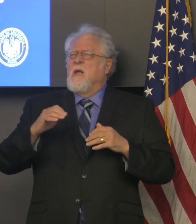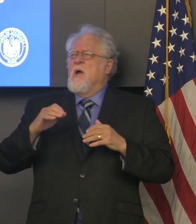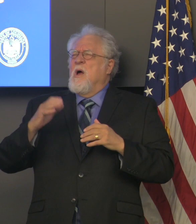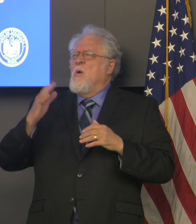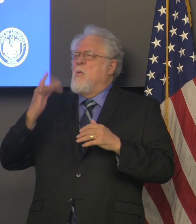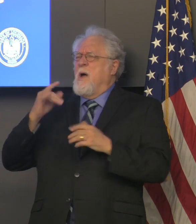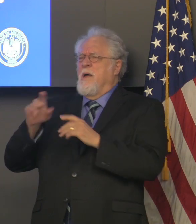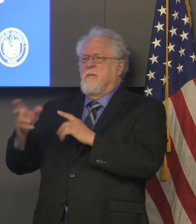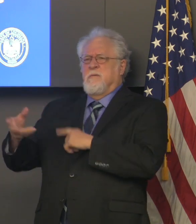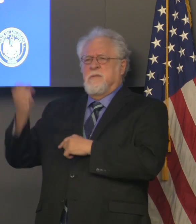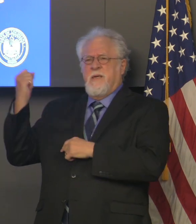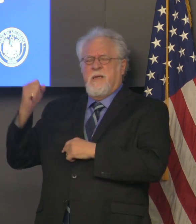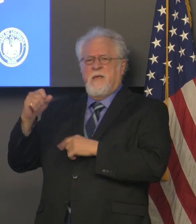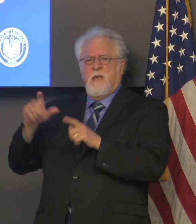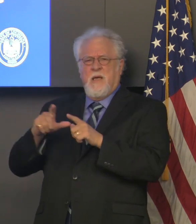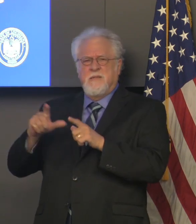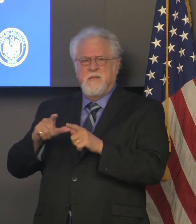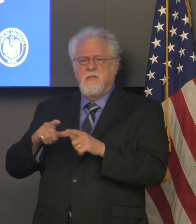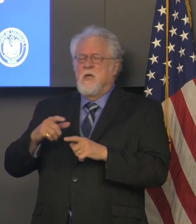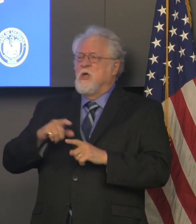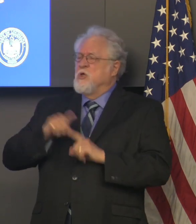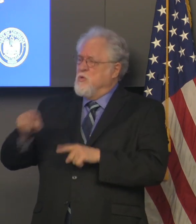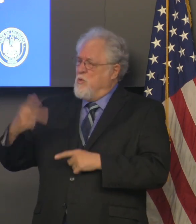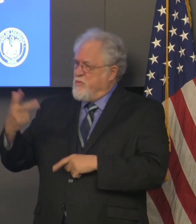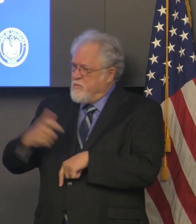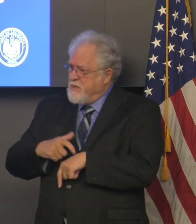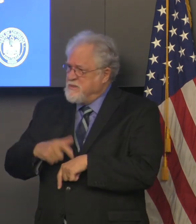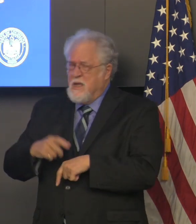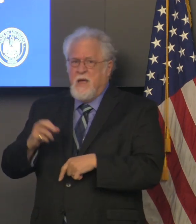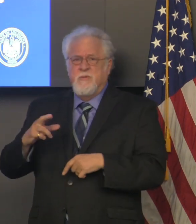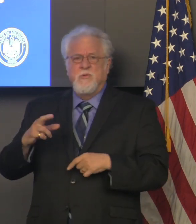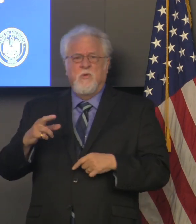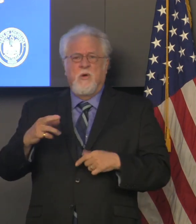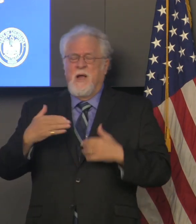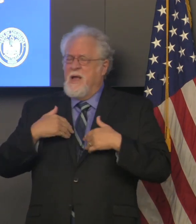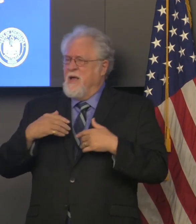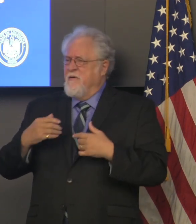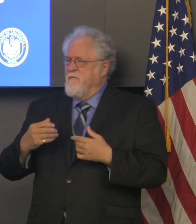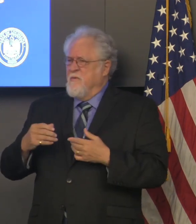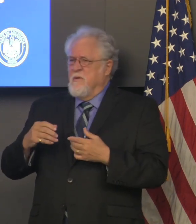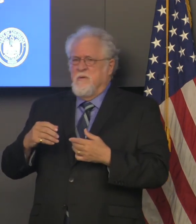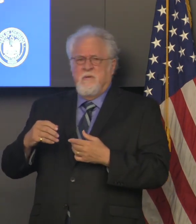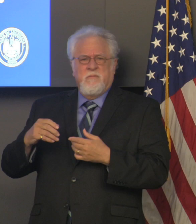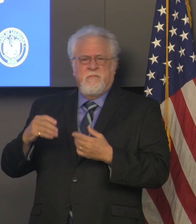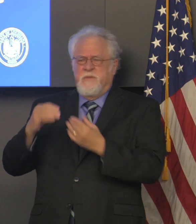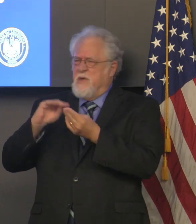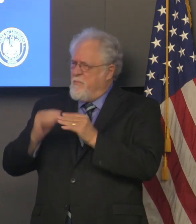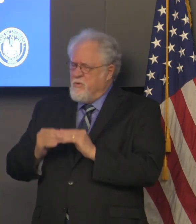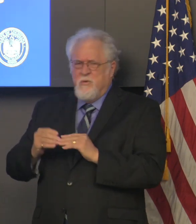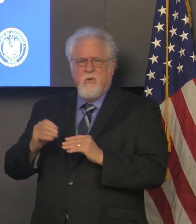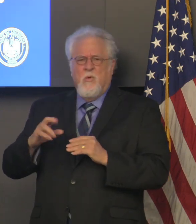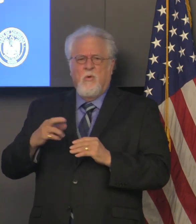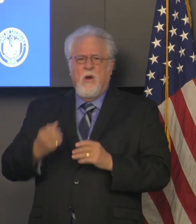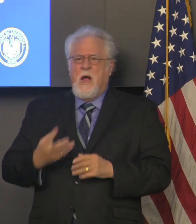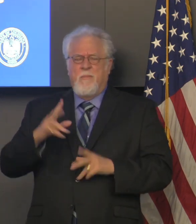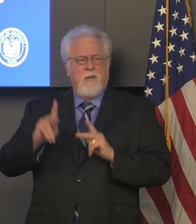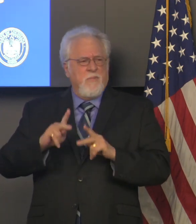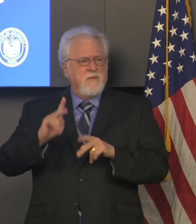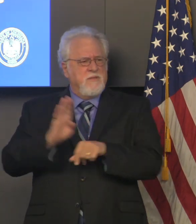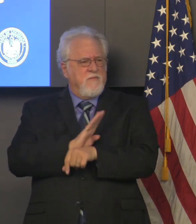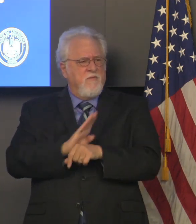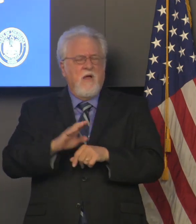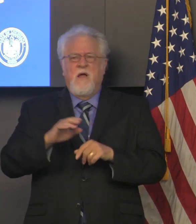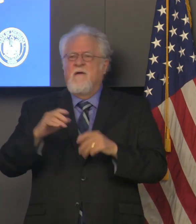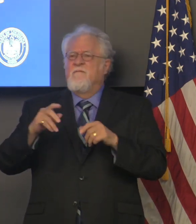3 times and warn them and they're repeatedly, is there a number and if so, how many businesses have you found violate the same